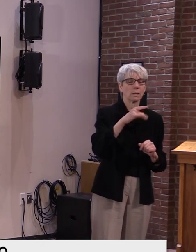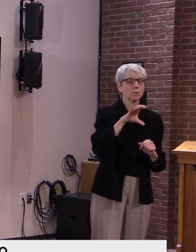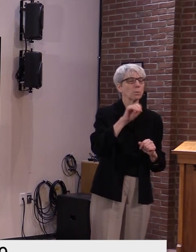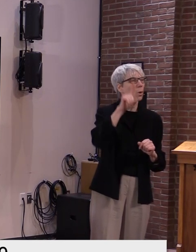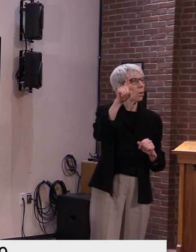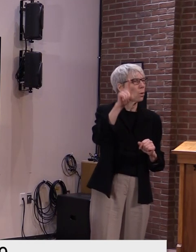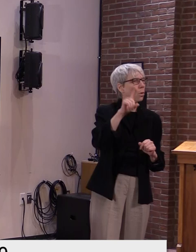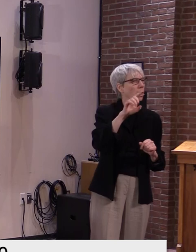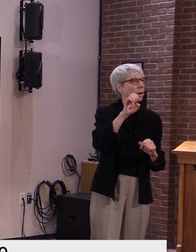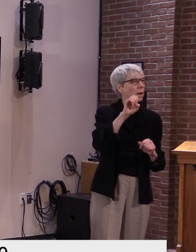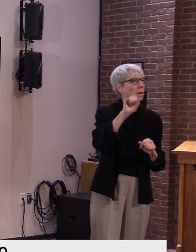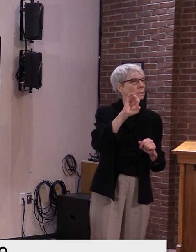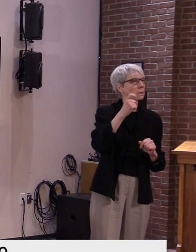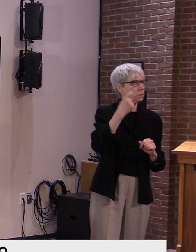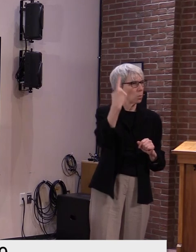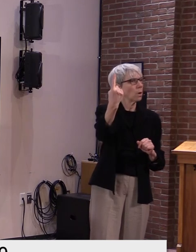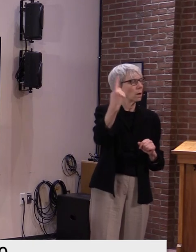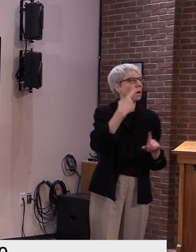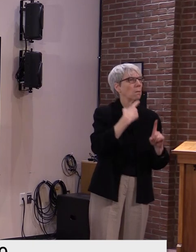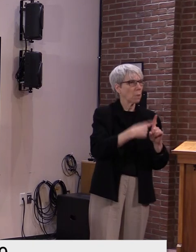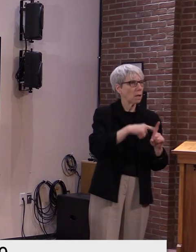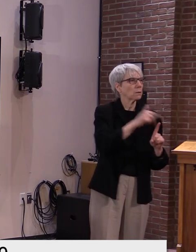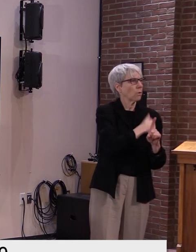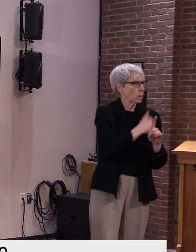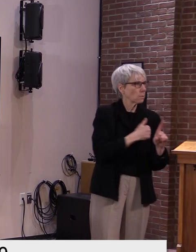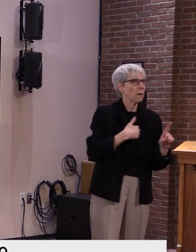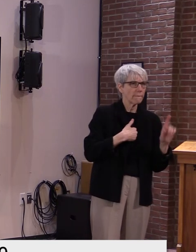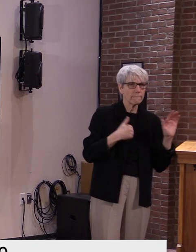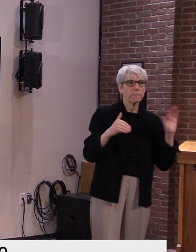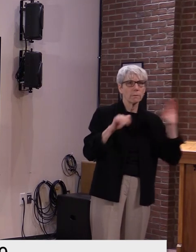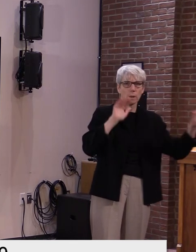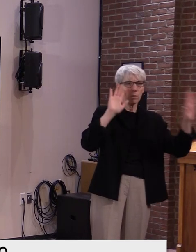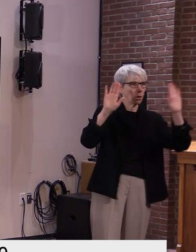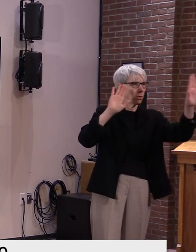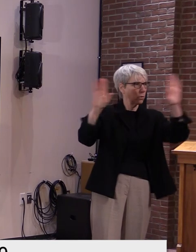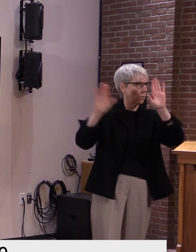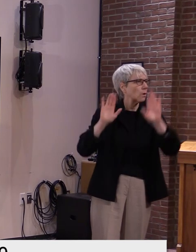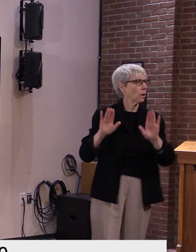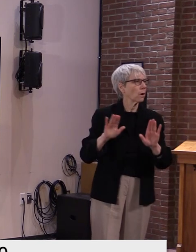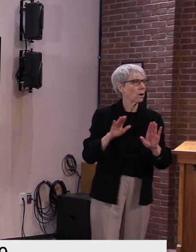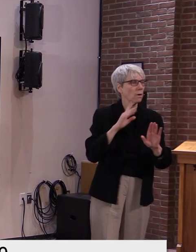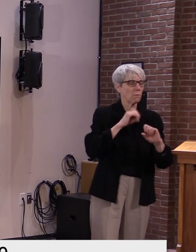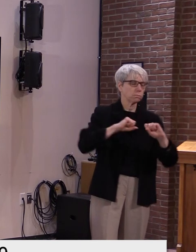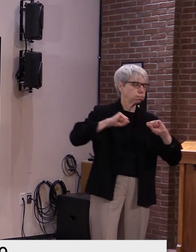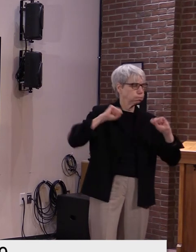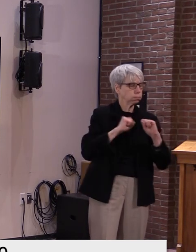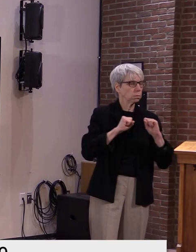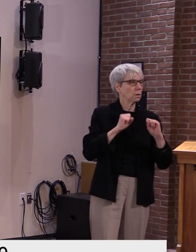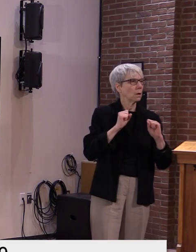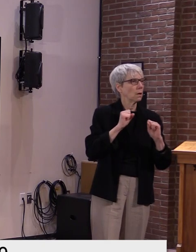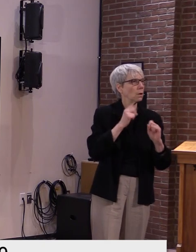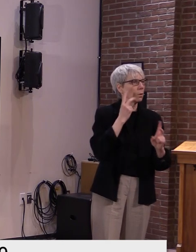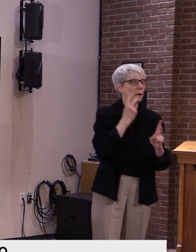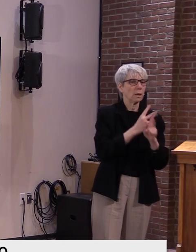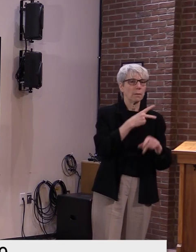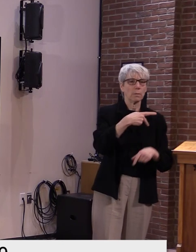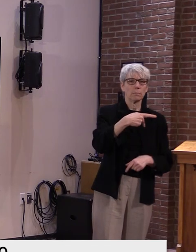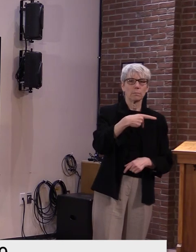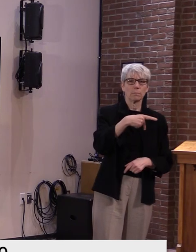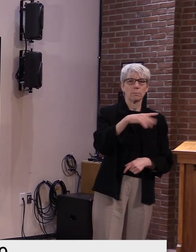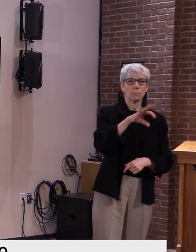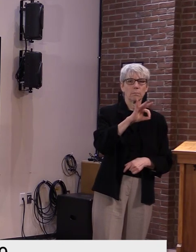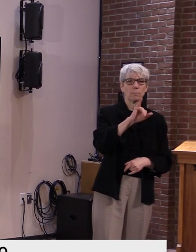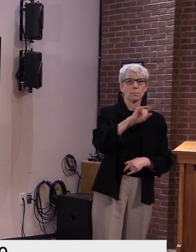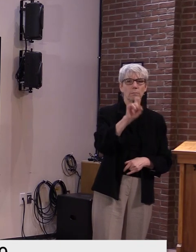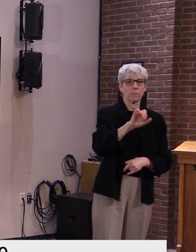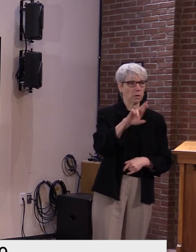also have the freezer capacity to be able to handle the ultra cold Pfizer vaccine. So we believe we're in